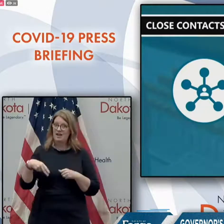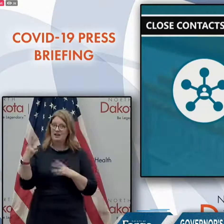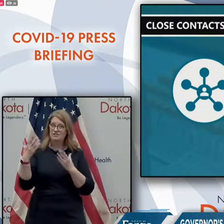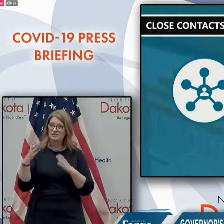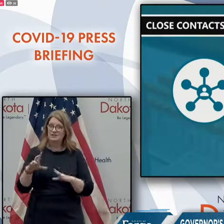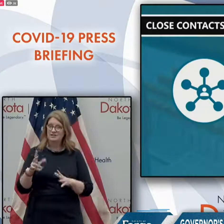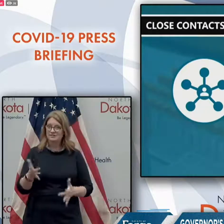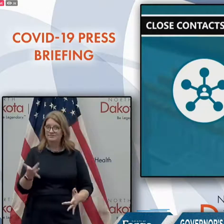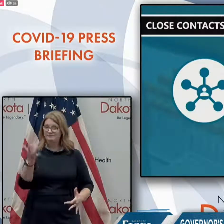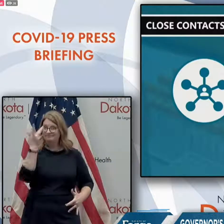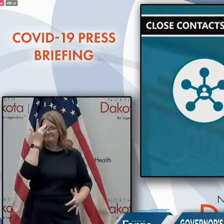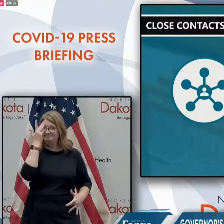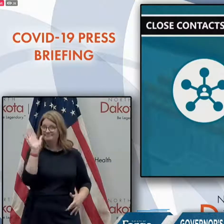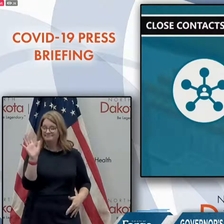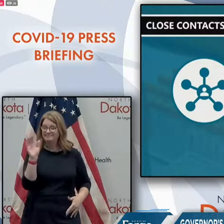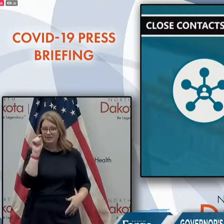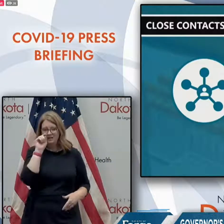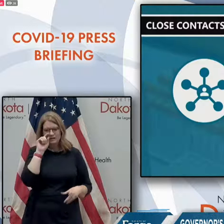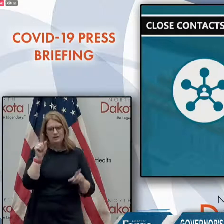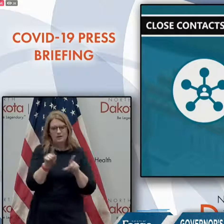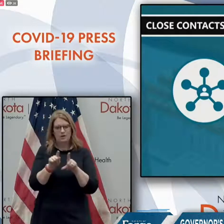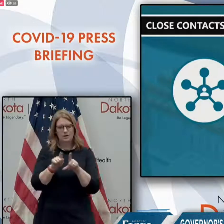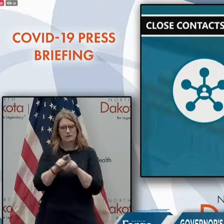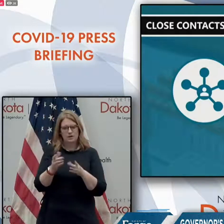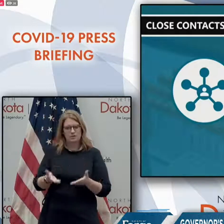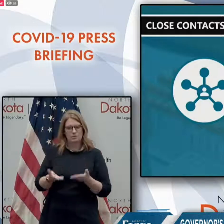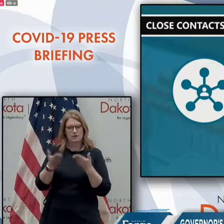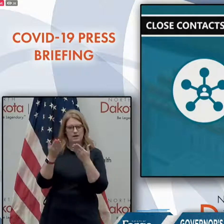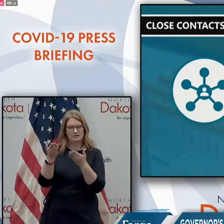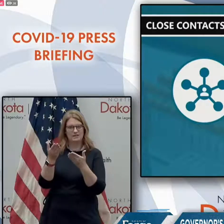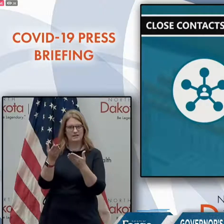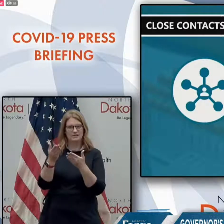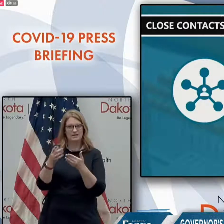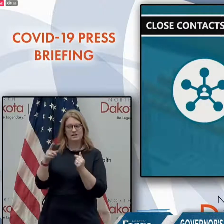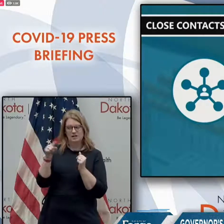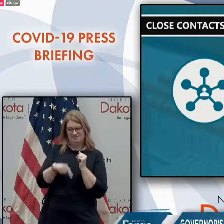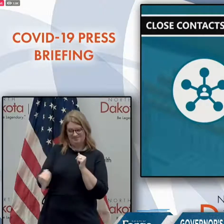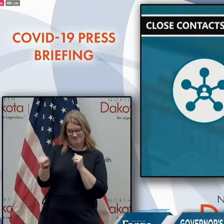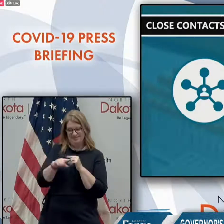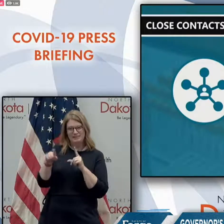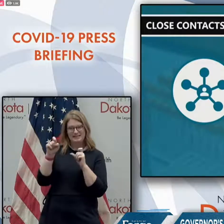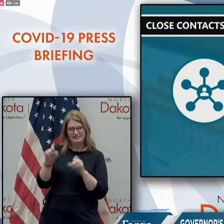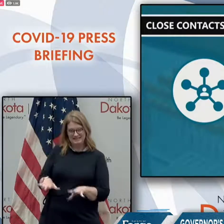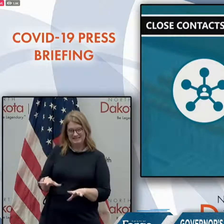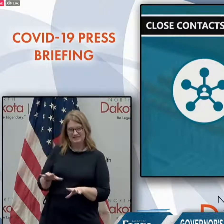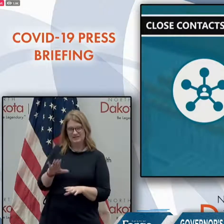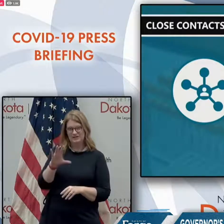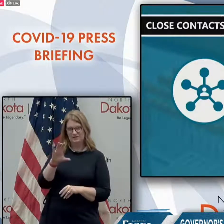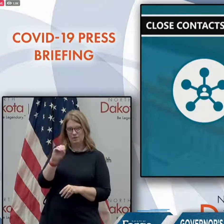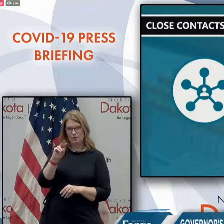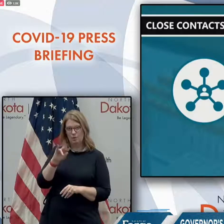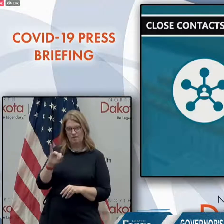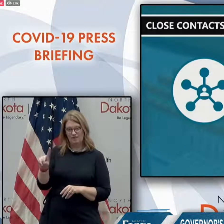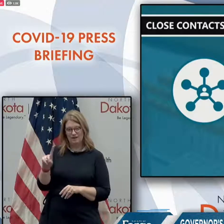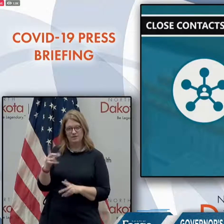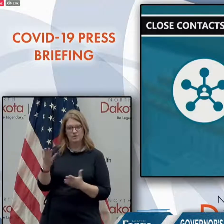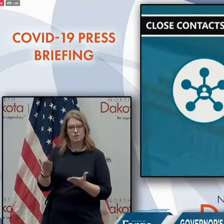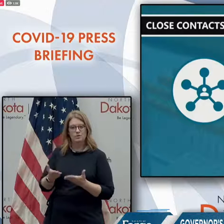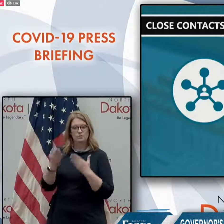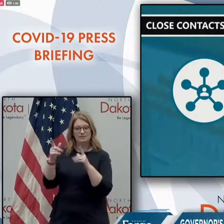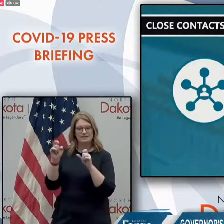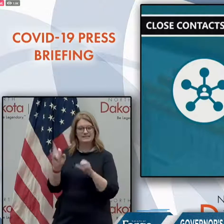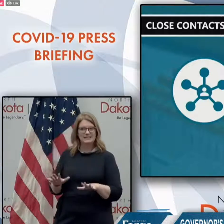COVID-19. We are also recommending that close contacts be tested for COVID, and we recommend they're